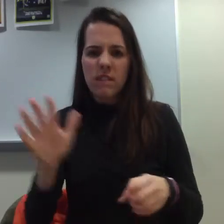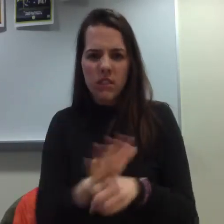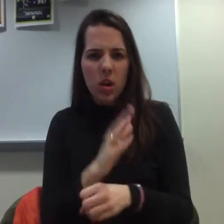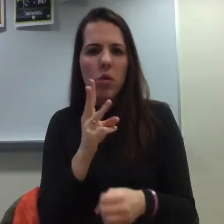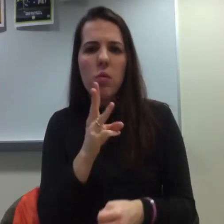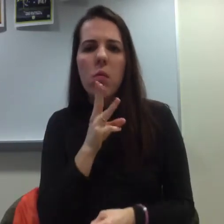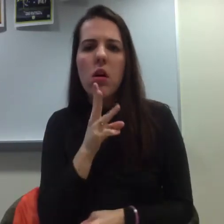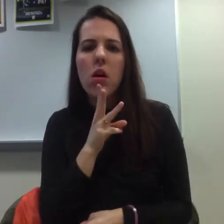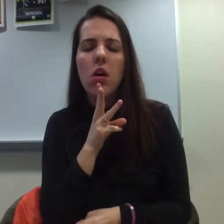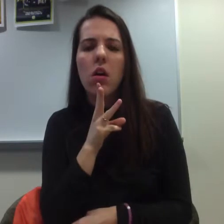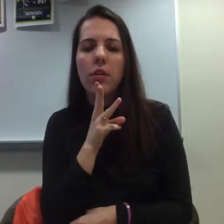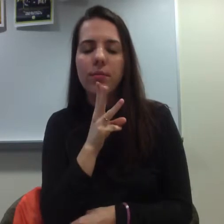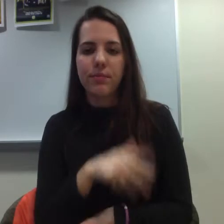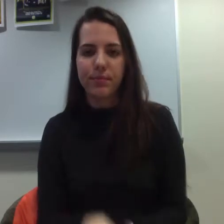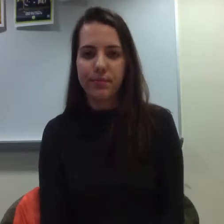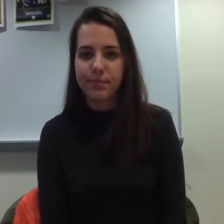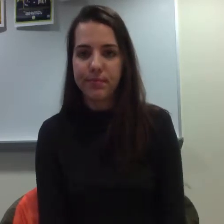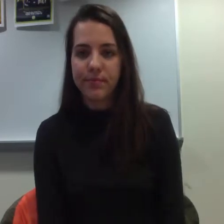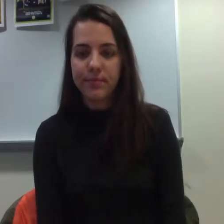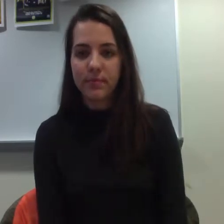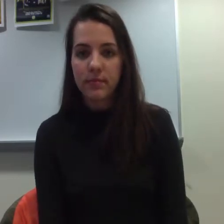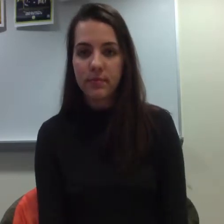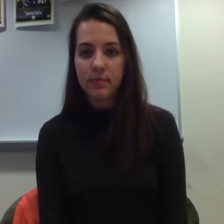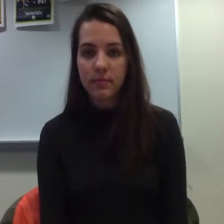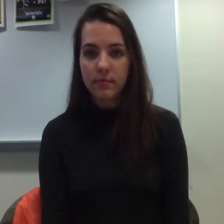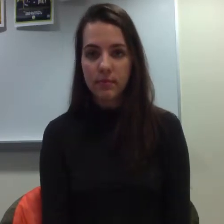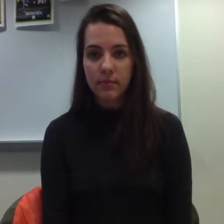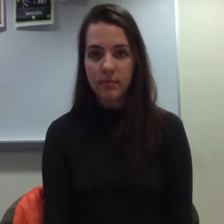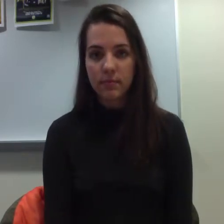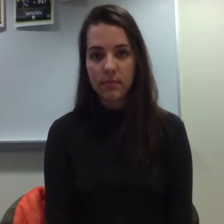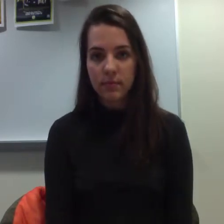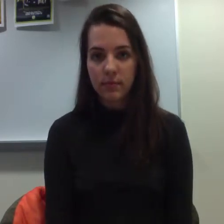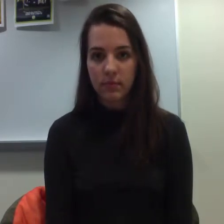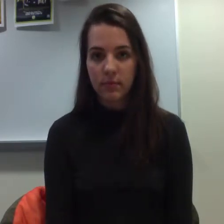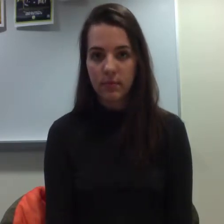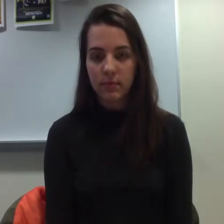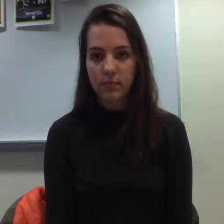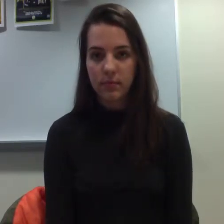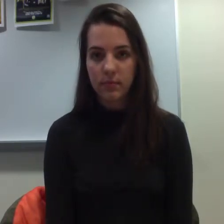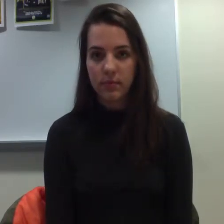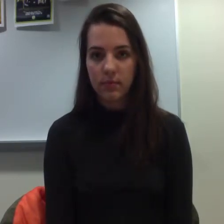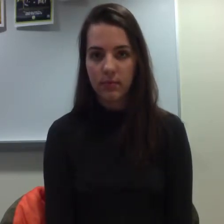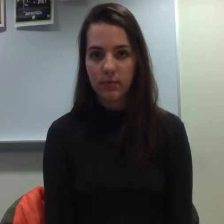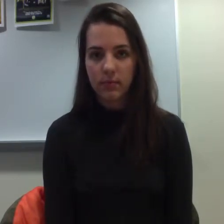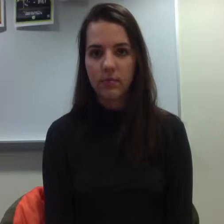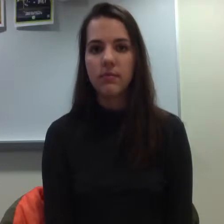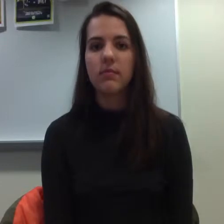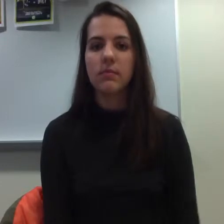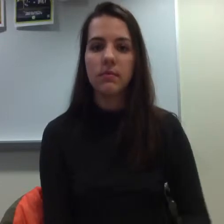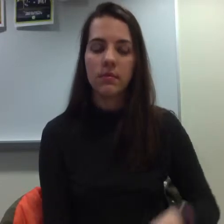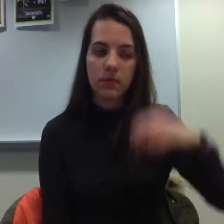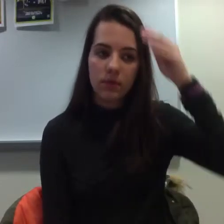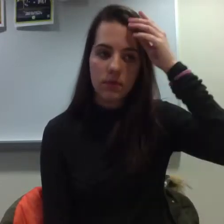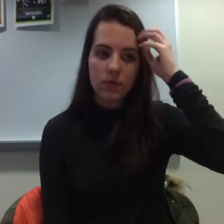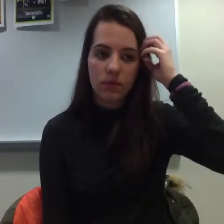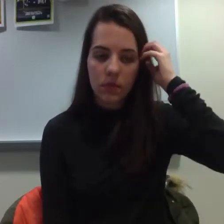Later on, when my grandparents died, I attended the auction, where unfortunately everything was auctioned